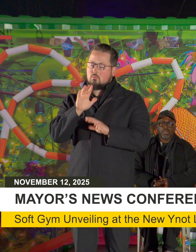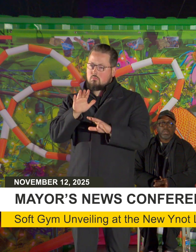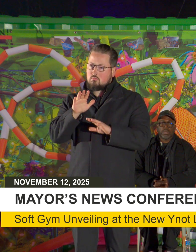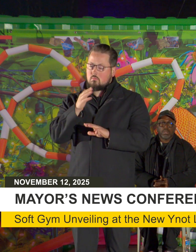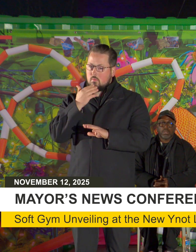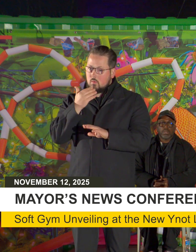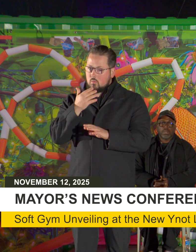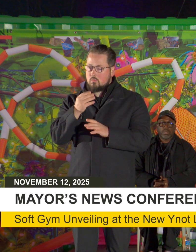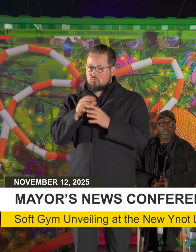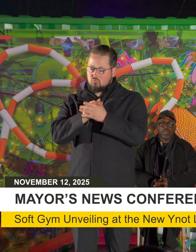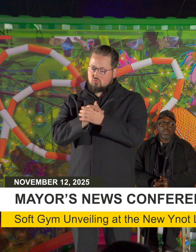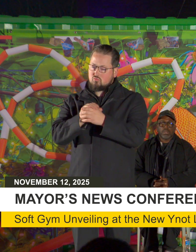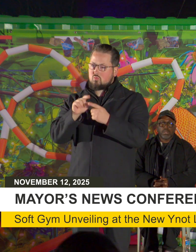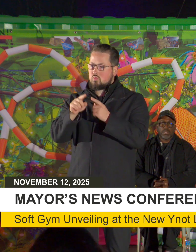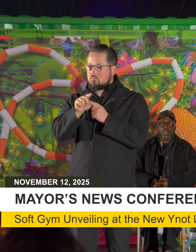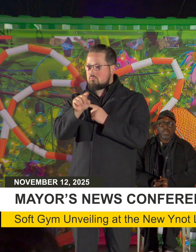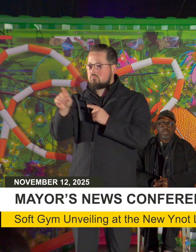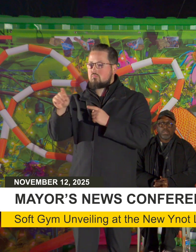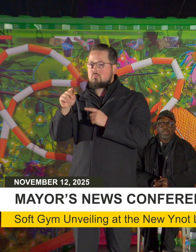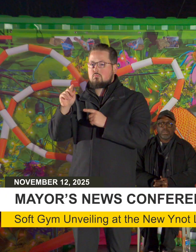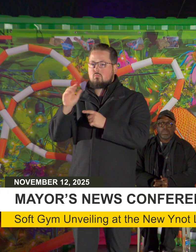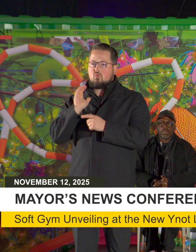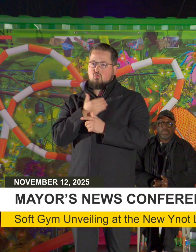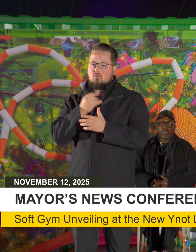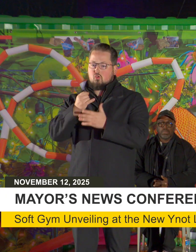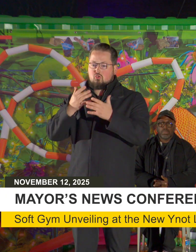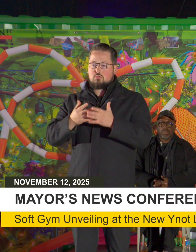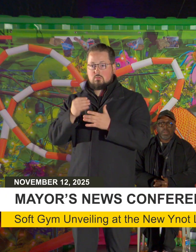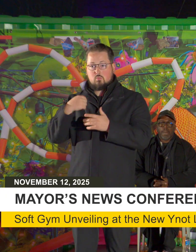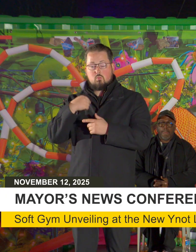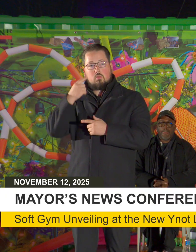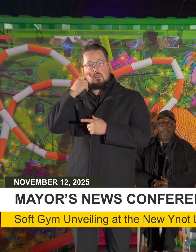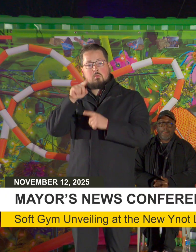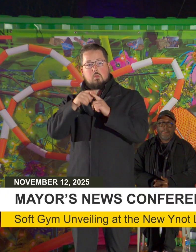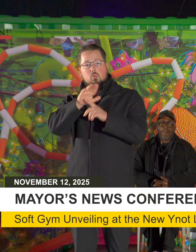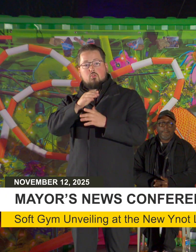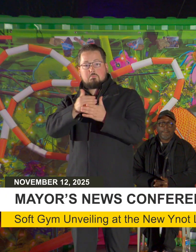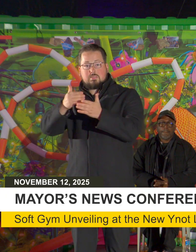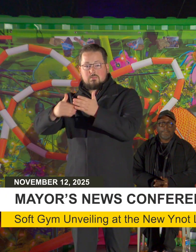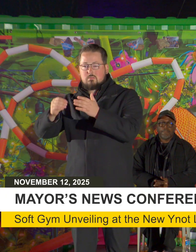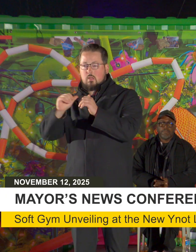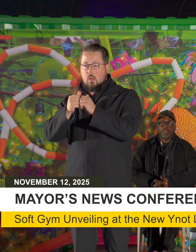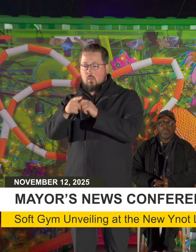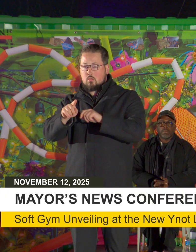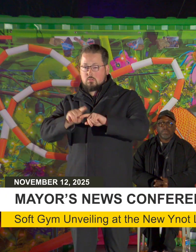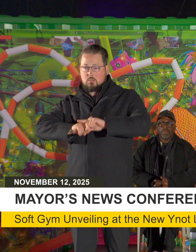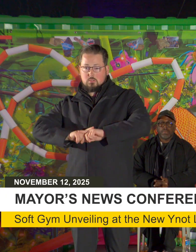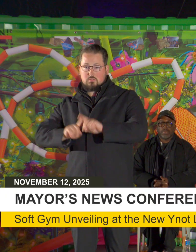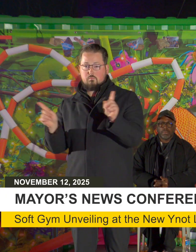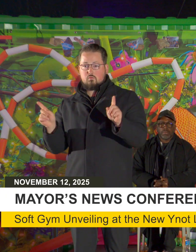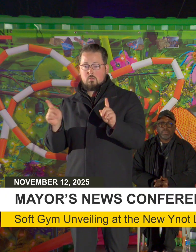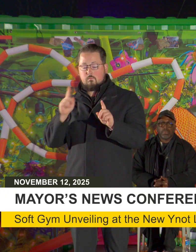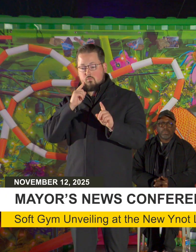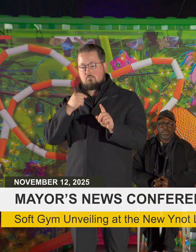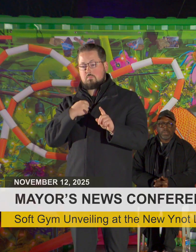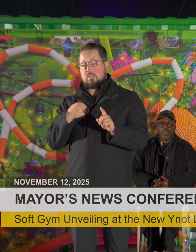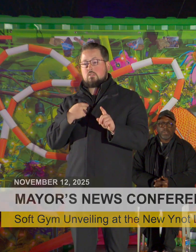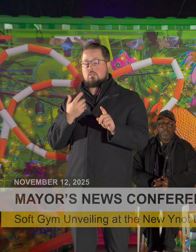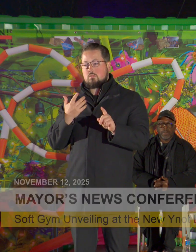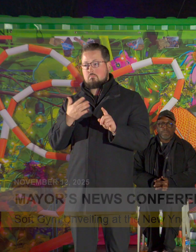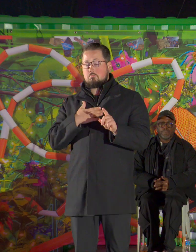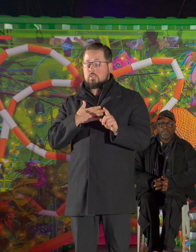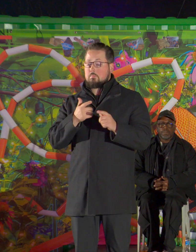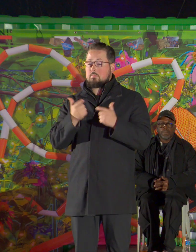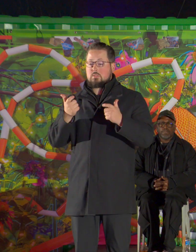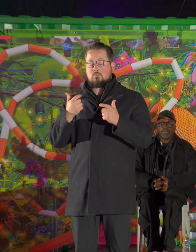and congratulations to all of our artists. And when you think about their pieces and how different they are, for me, my